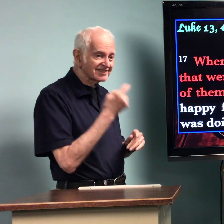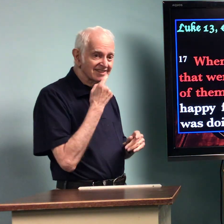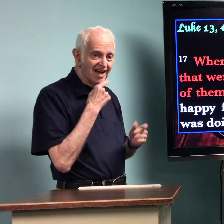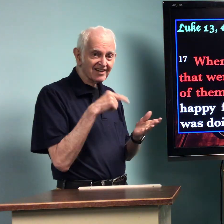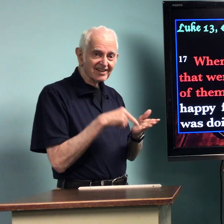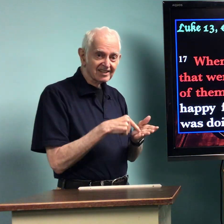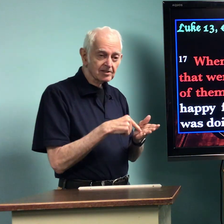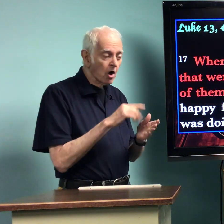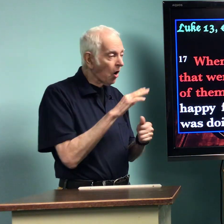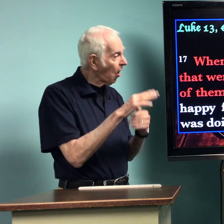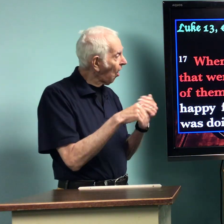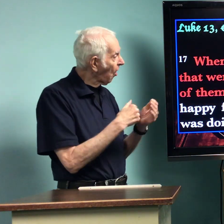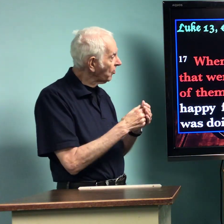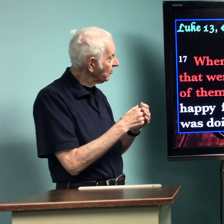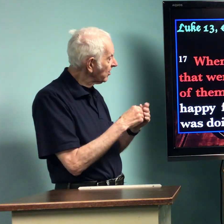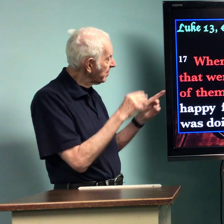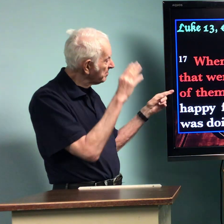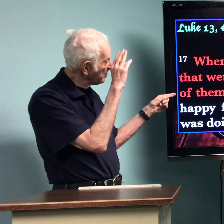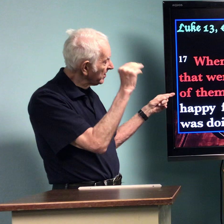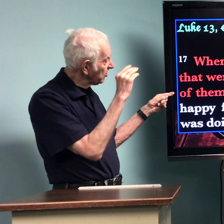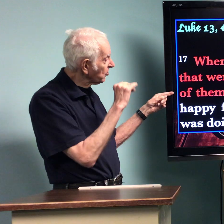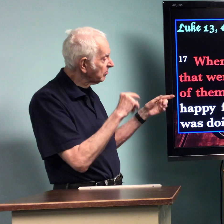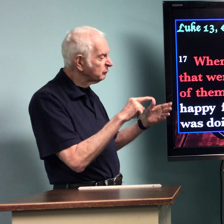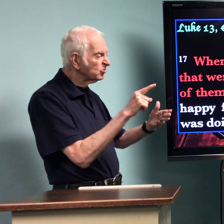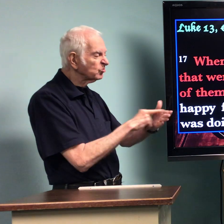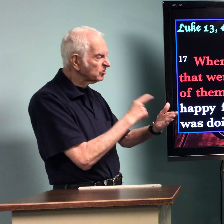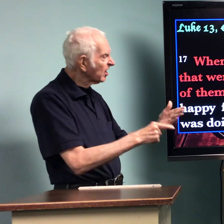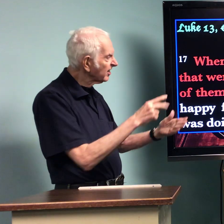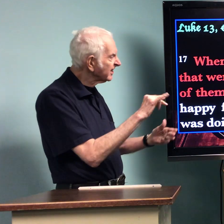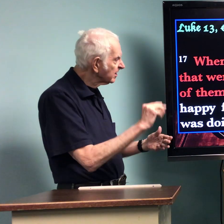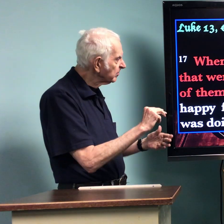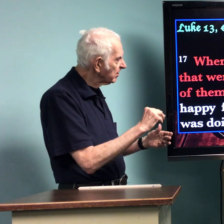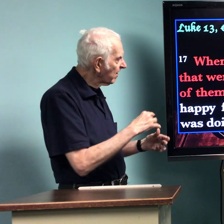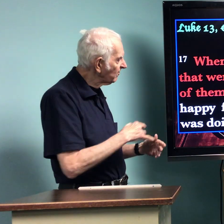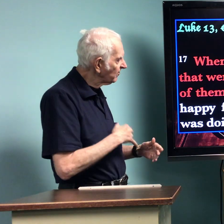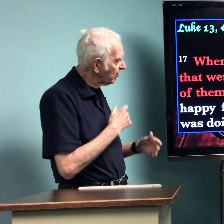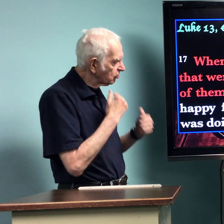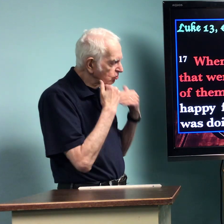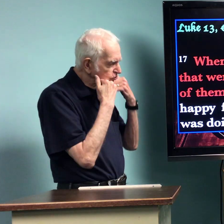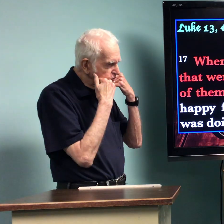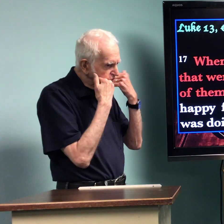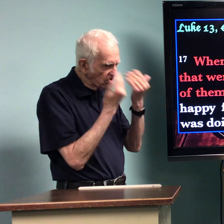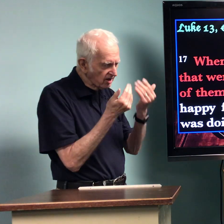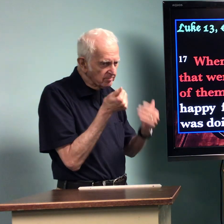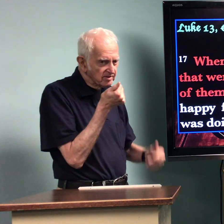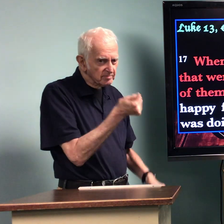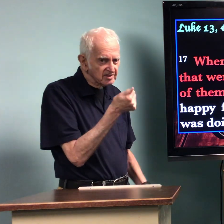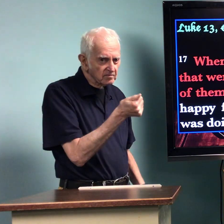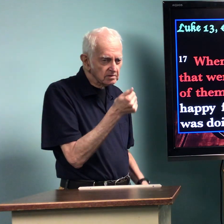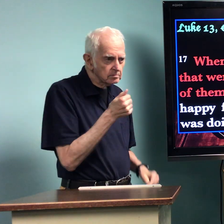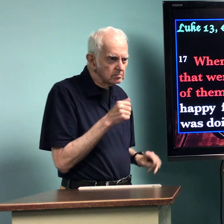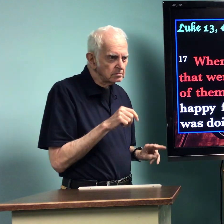When Jesus said this, all the men that were criticizing him felt ashamed of themselves.